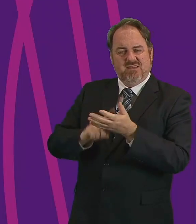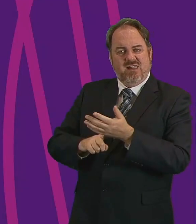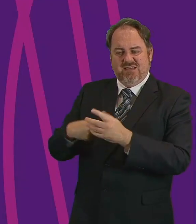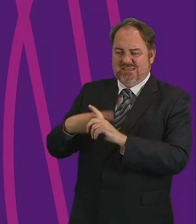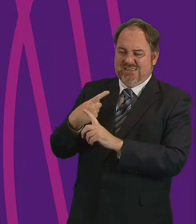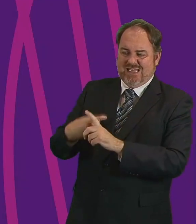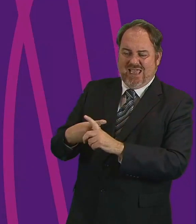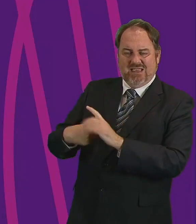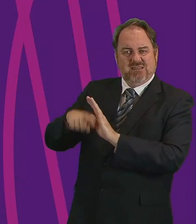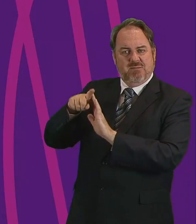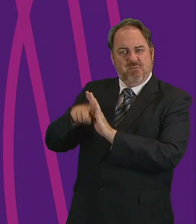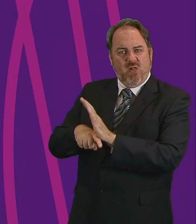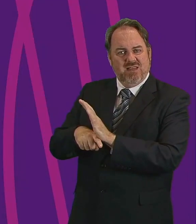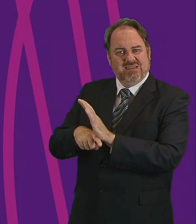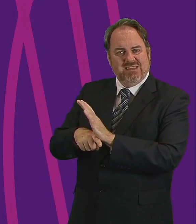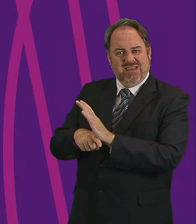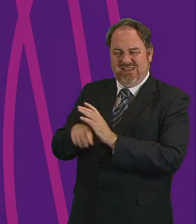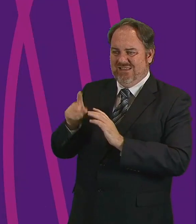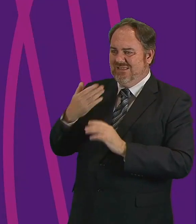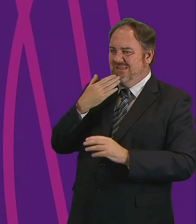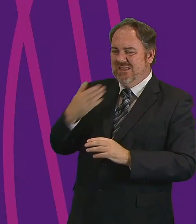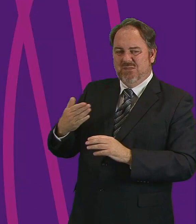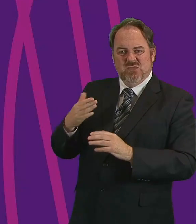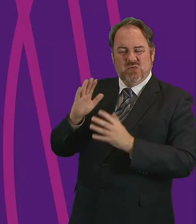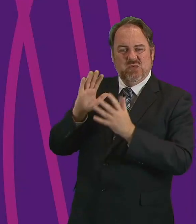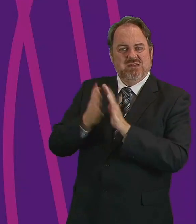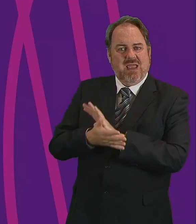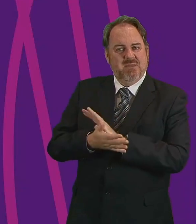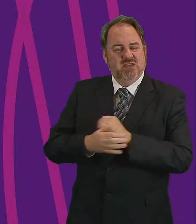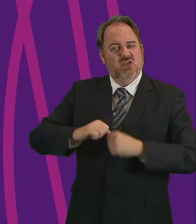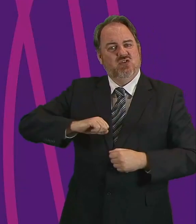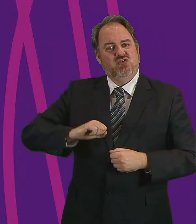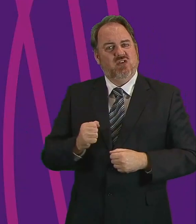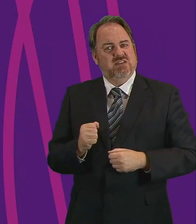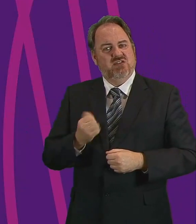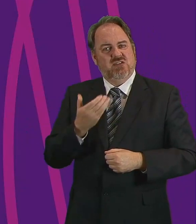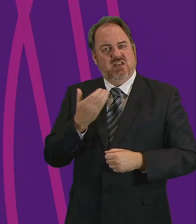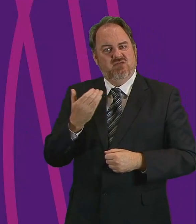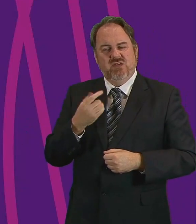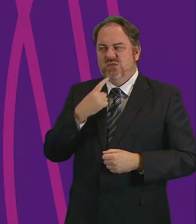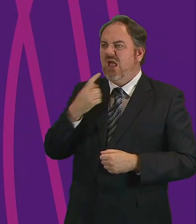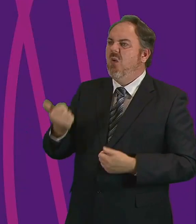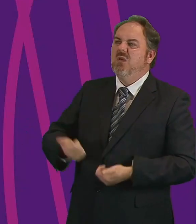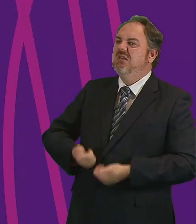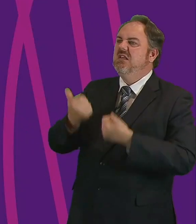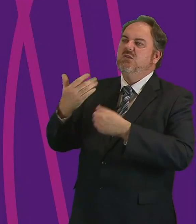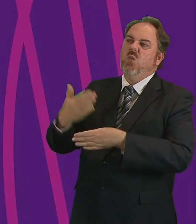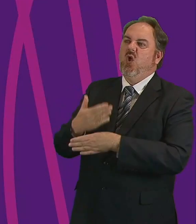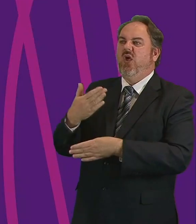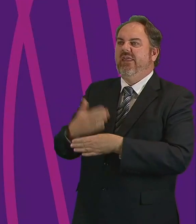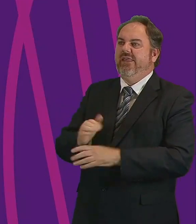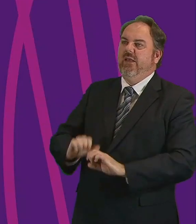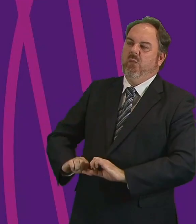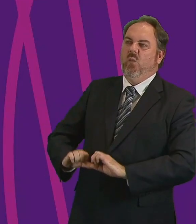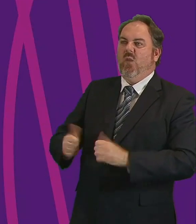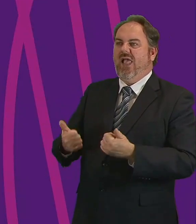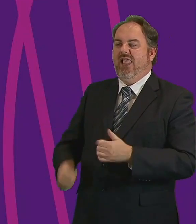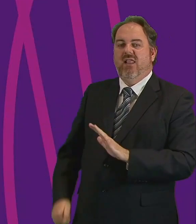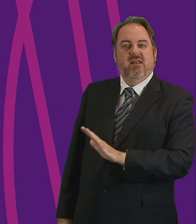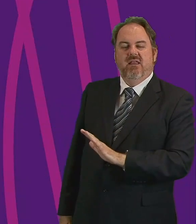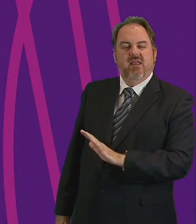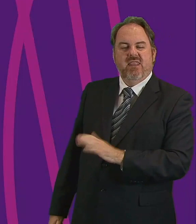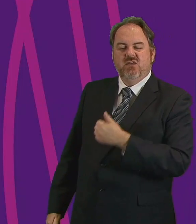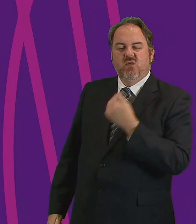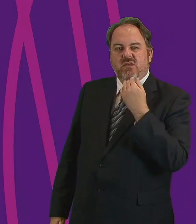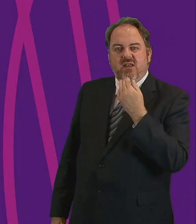have signed it off. But it is what we're working with now. It's not enough simply to say it's working as it should, any more than it should be enough